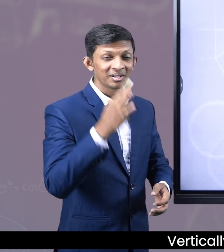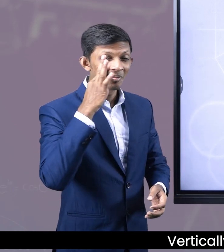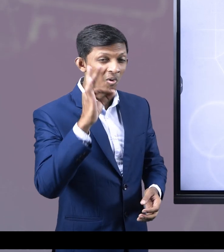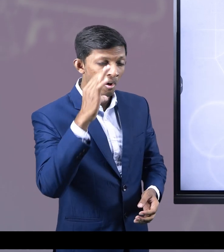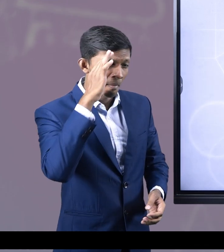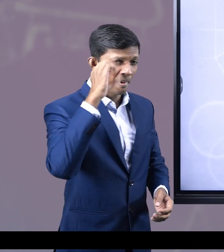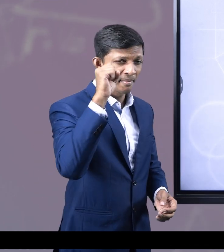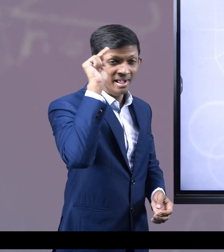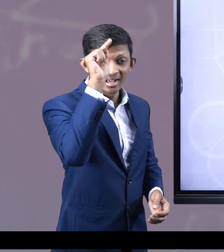Points to remember.